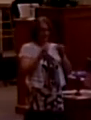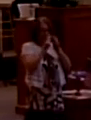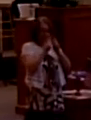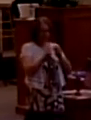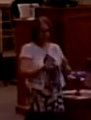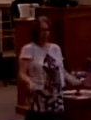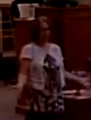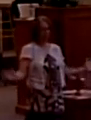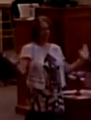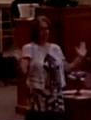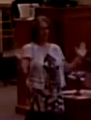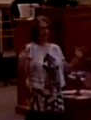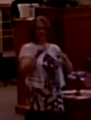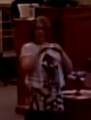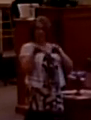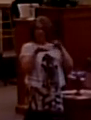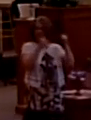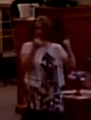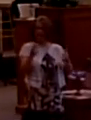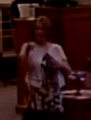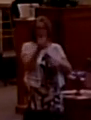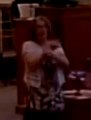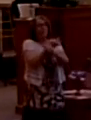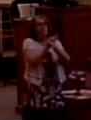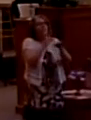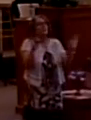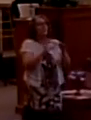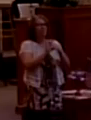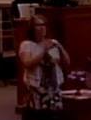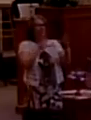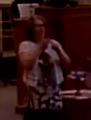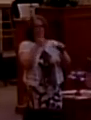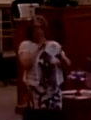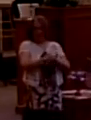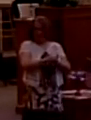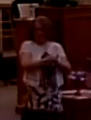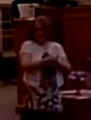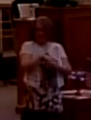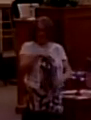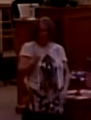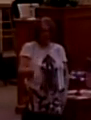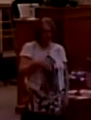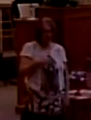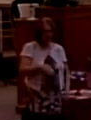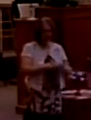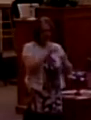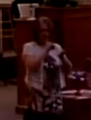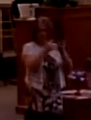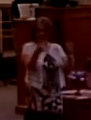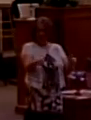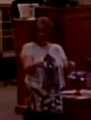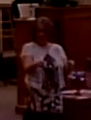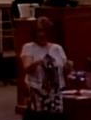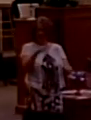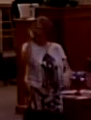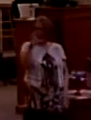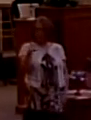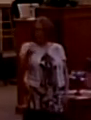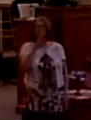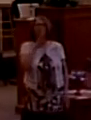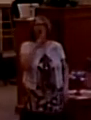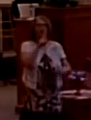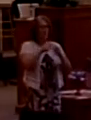you, by the time you leave here today, you can have freedom from it. And how does that happen? Pastor, you're talking about